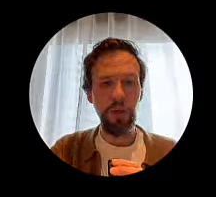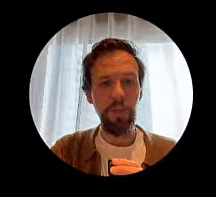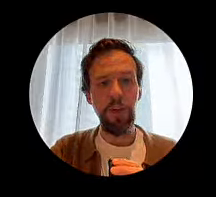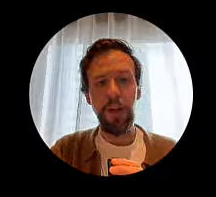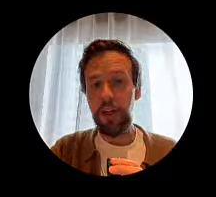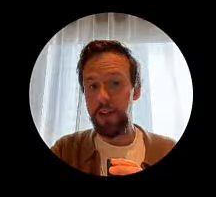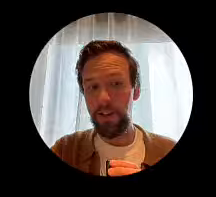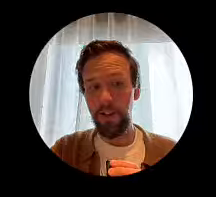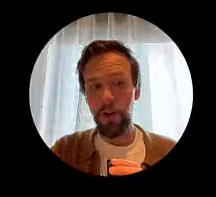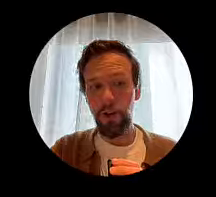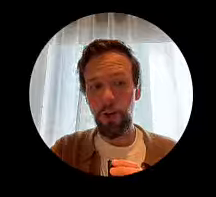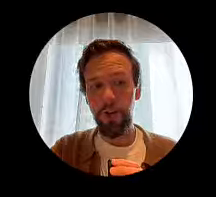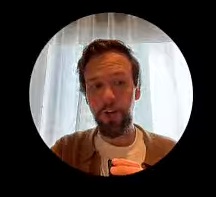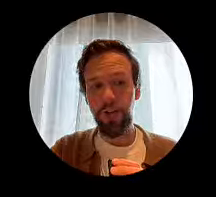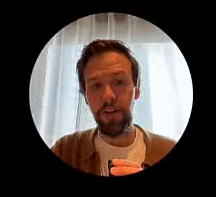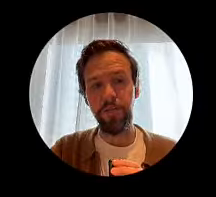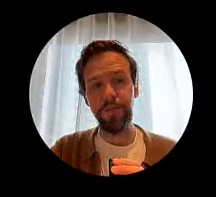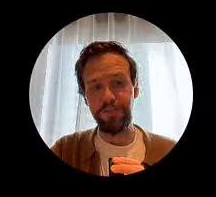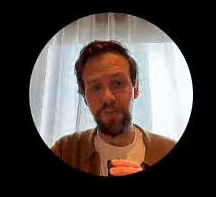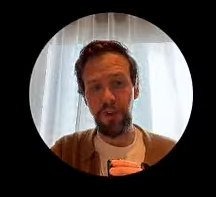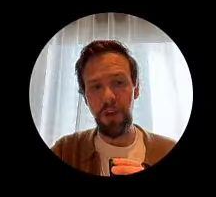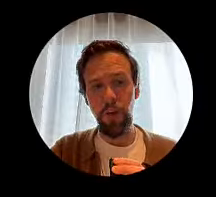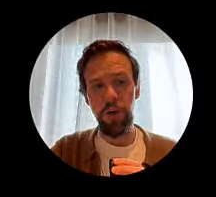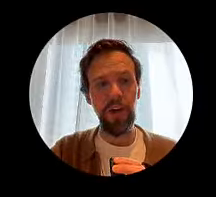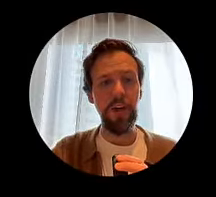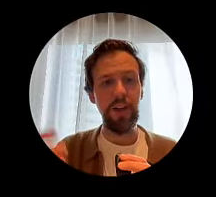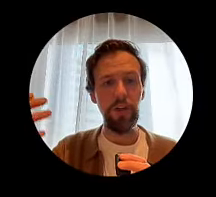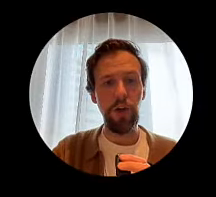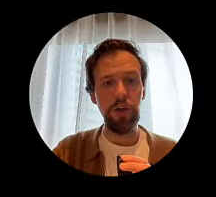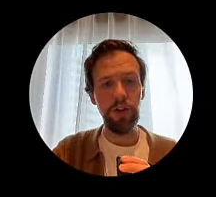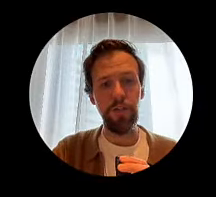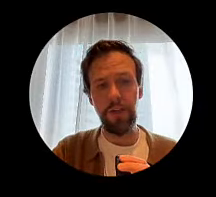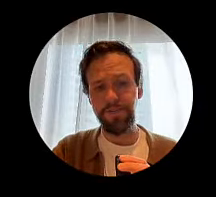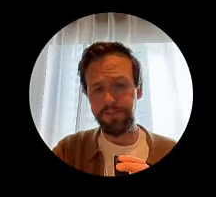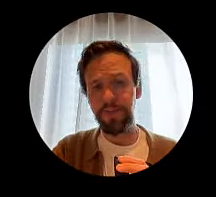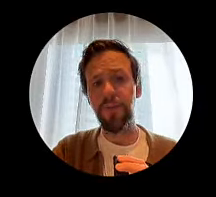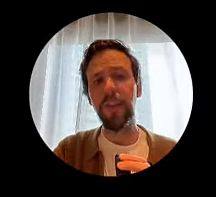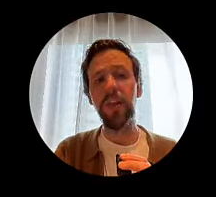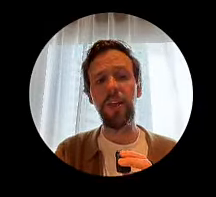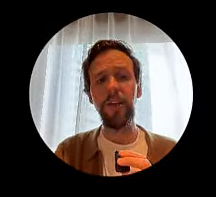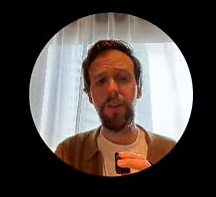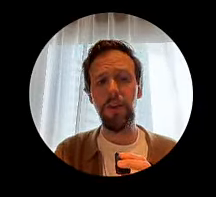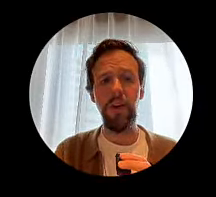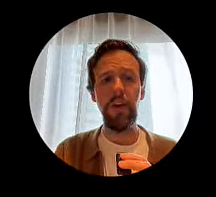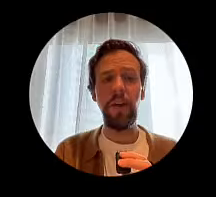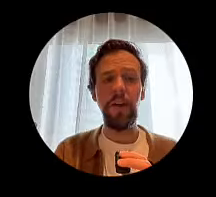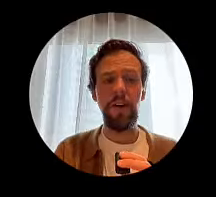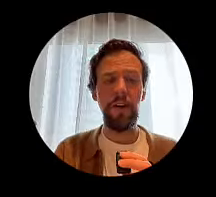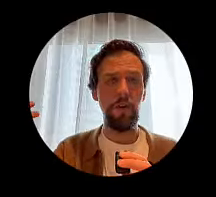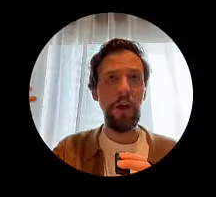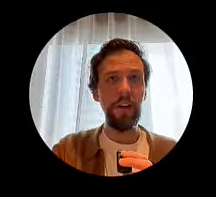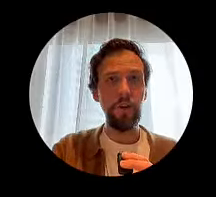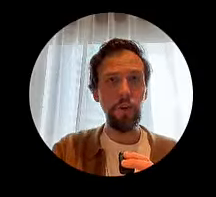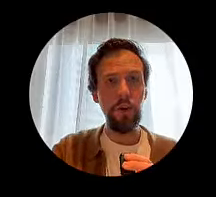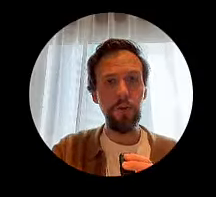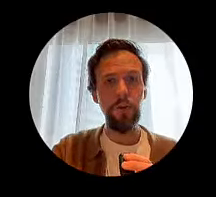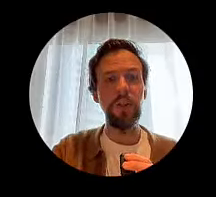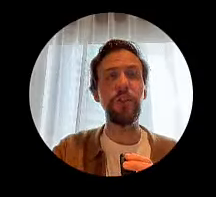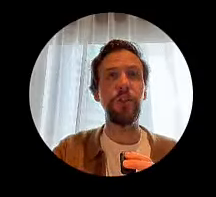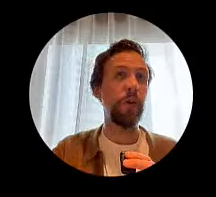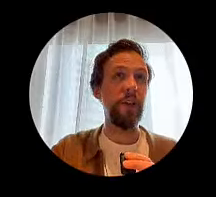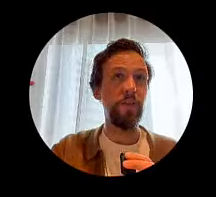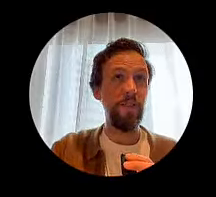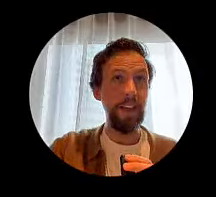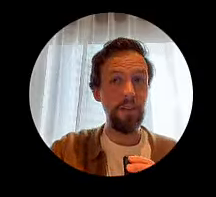immediately show them a little contact field where they can contact me if they run into one of